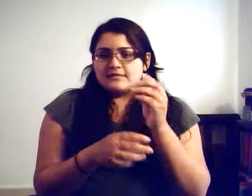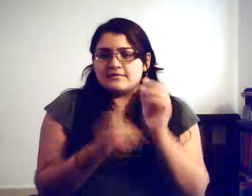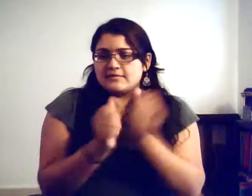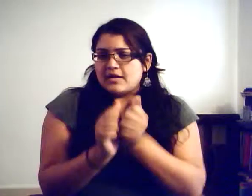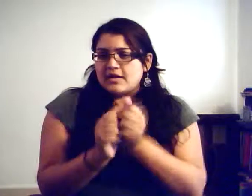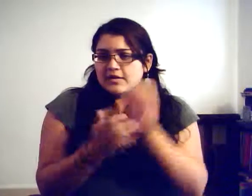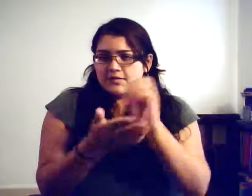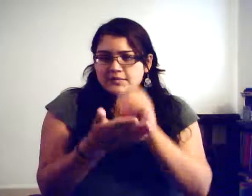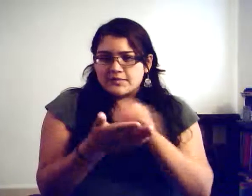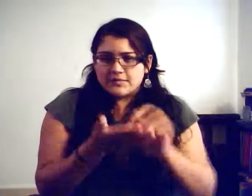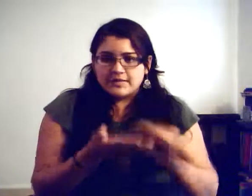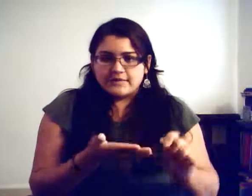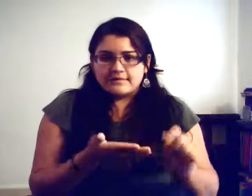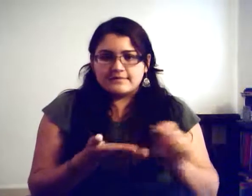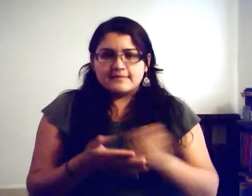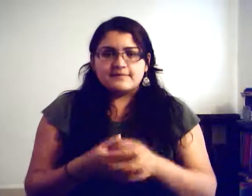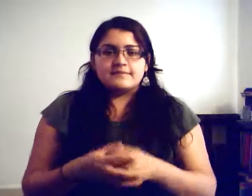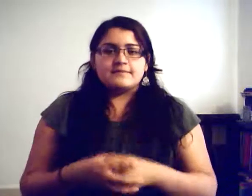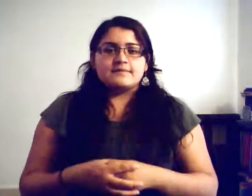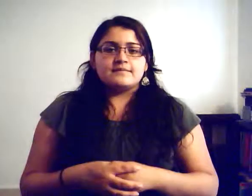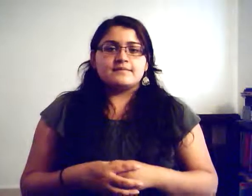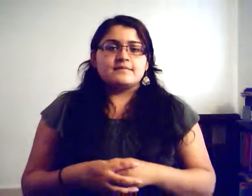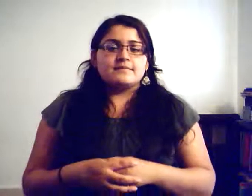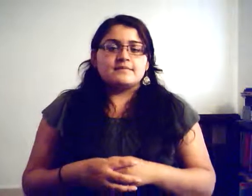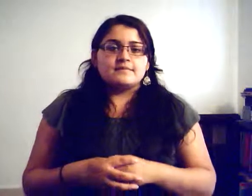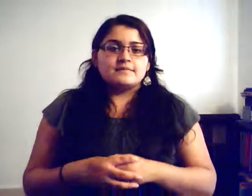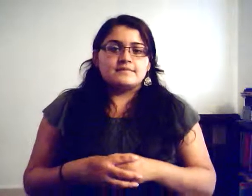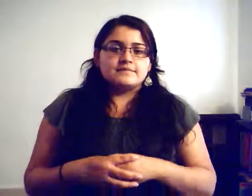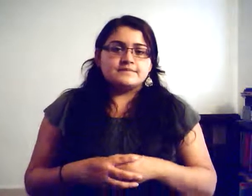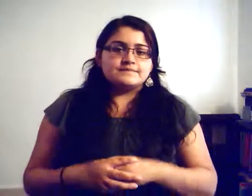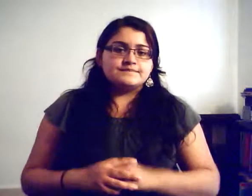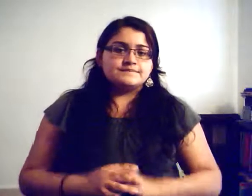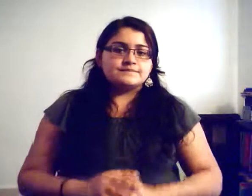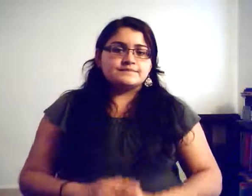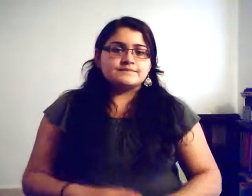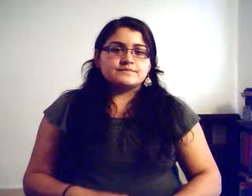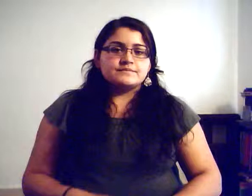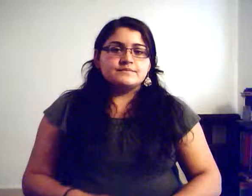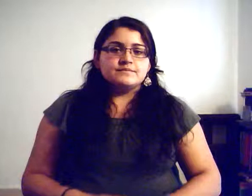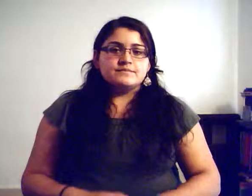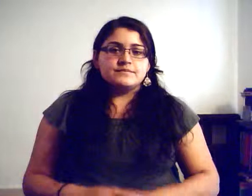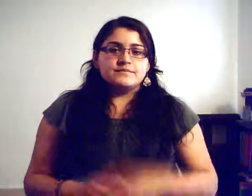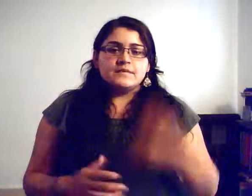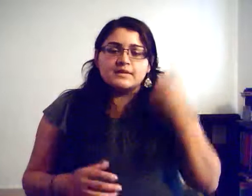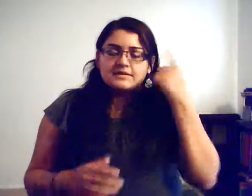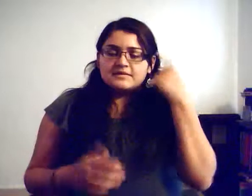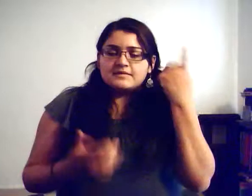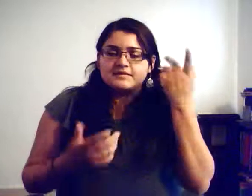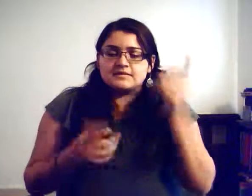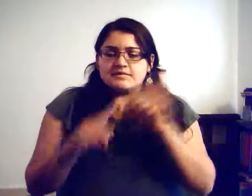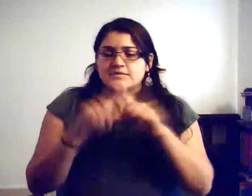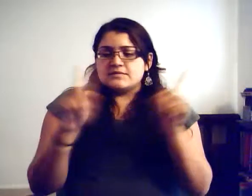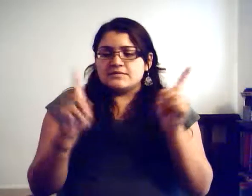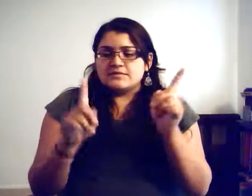academics. And like I said, these are just 2 examples of how you can create reading, writing, and research projects for your students at all